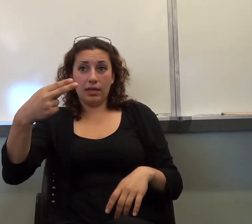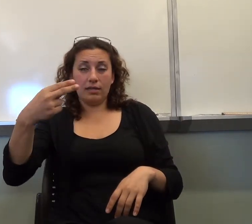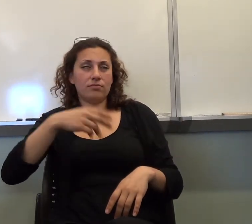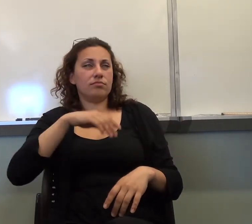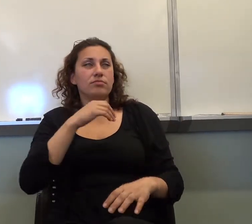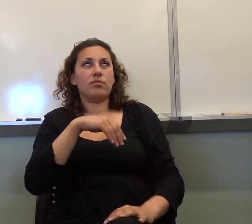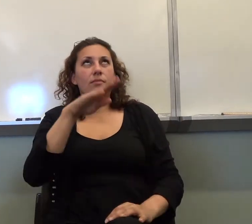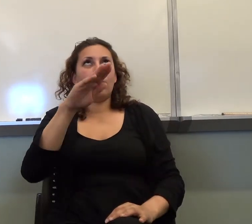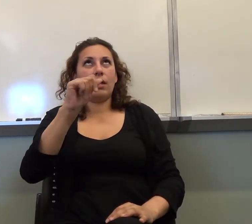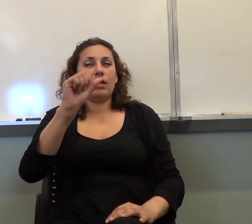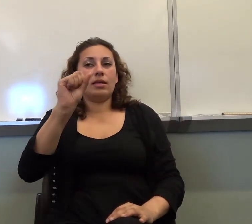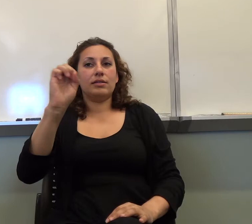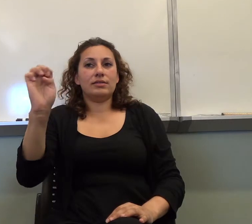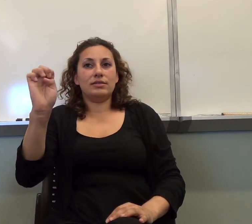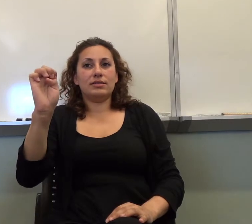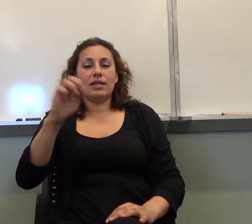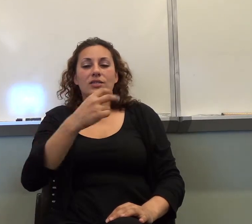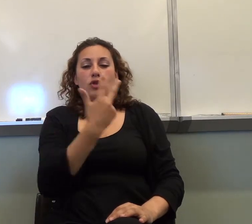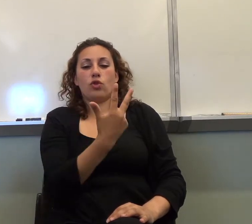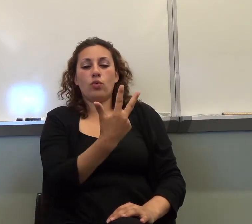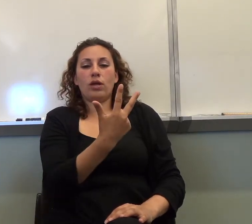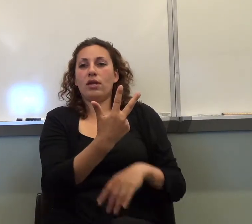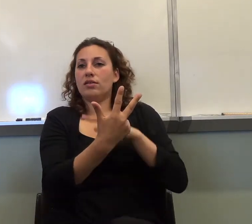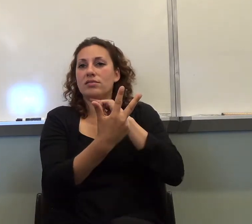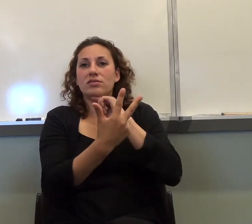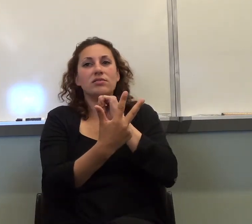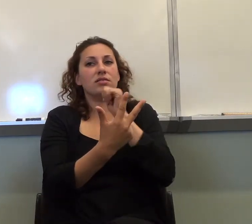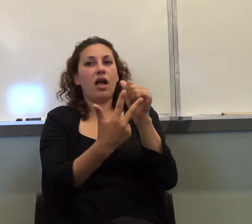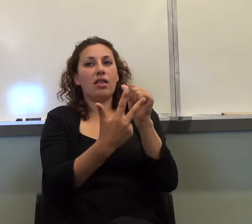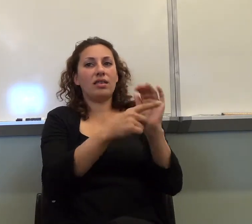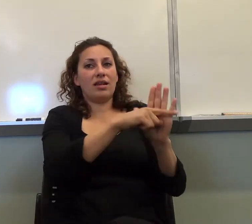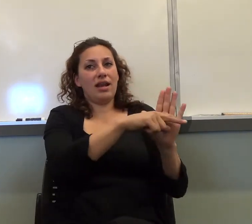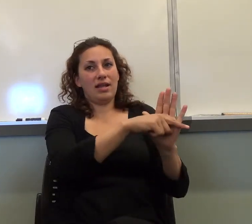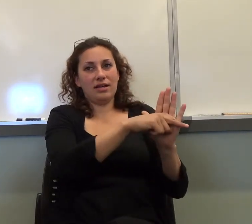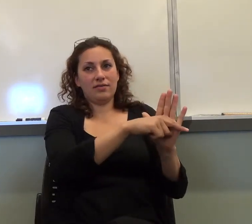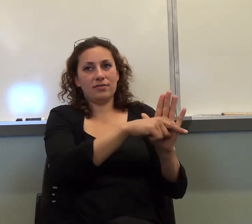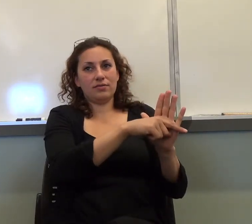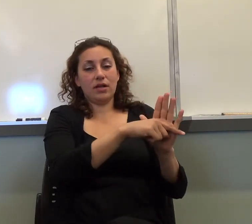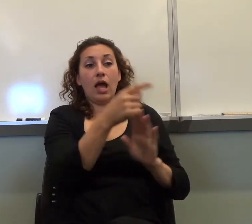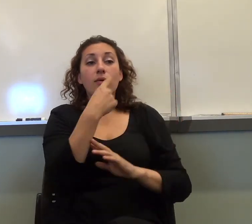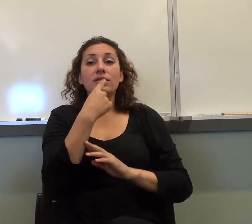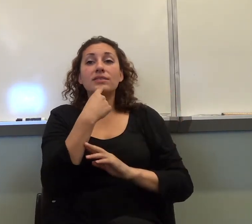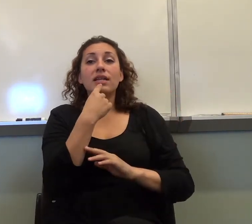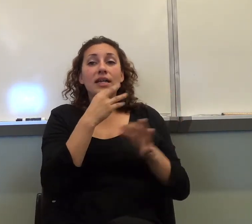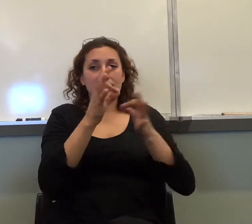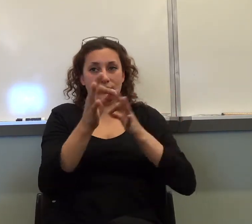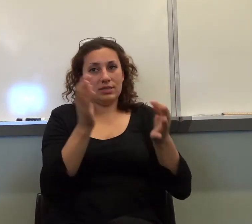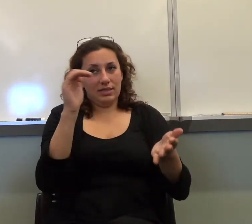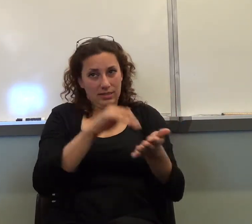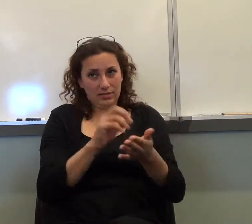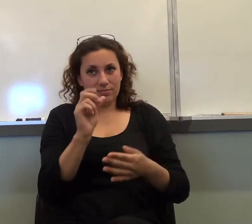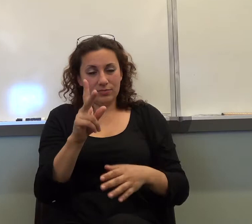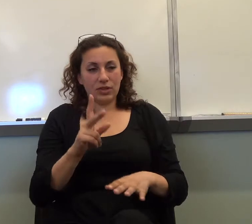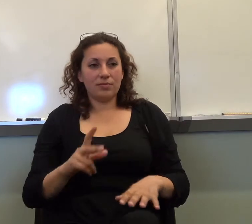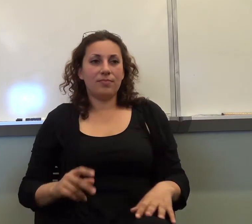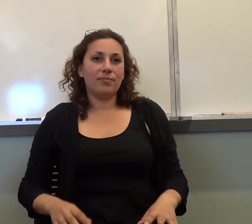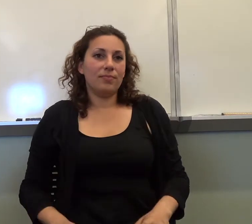the 3, not the negative sign. I will say that again, okay? In